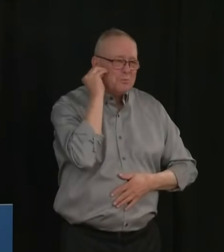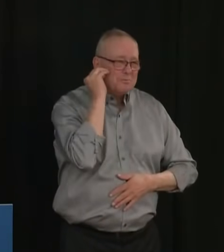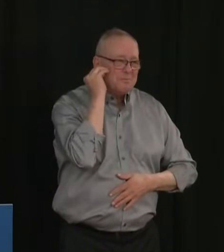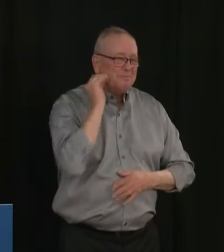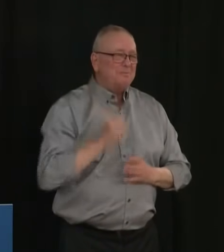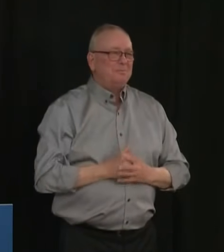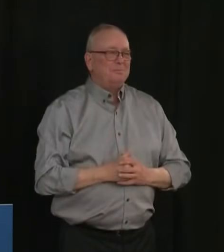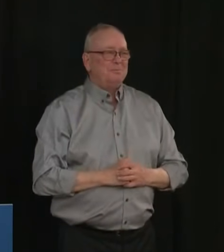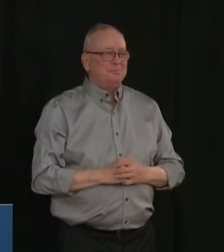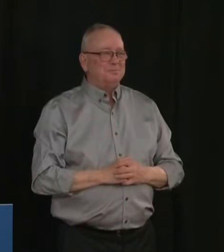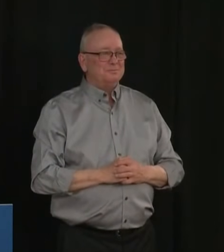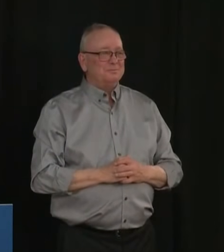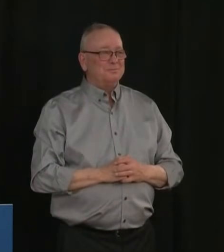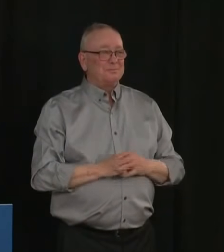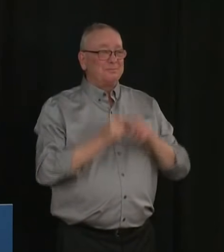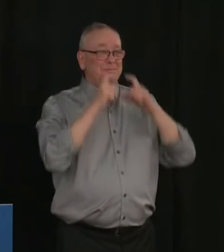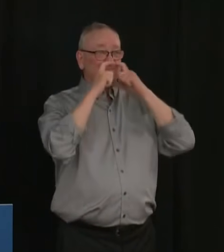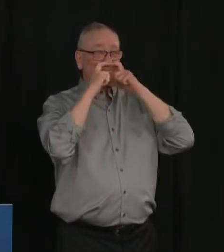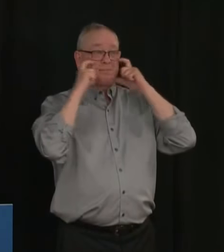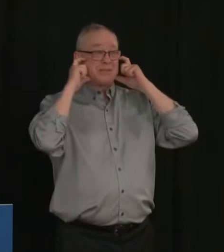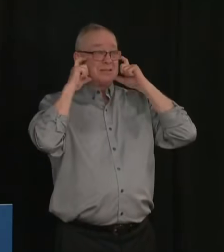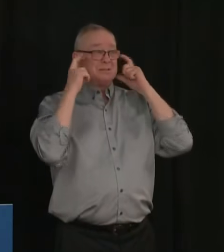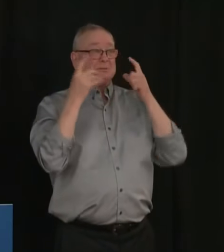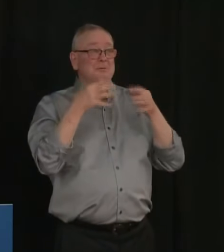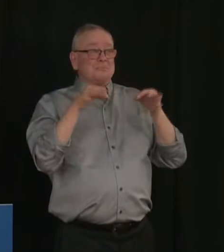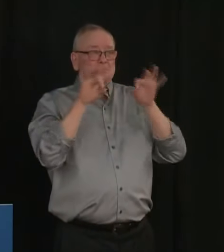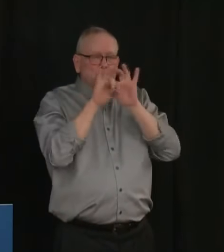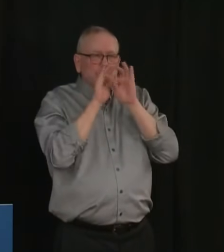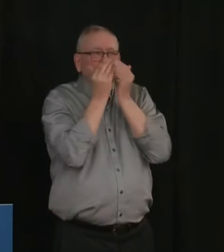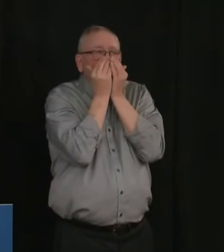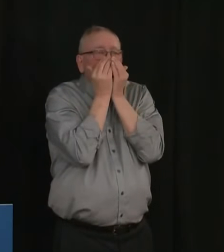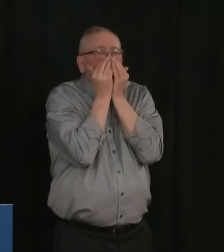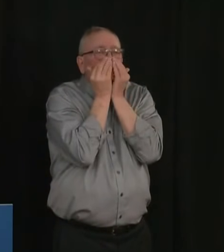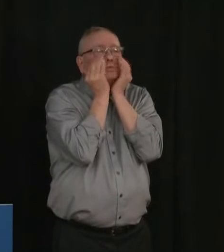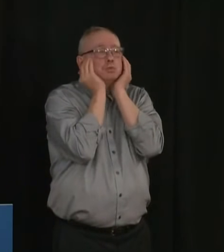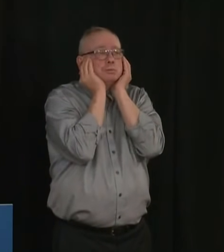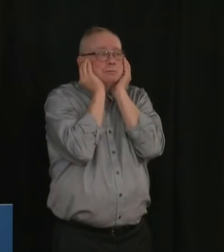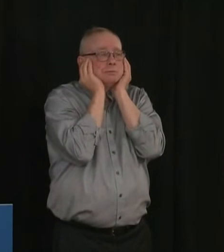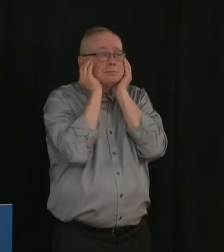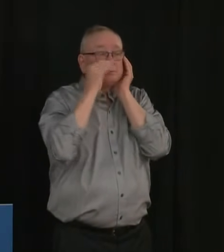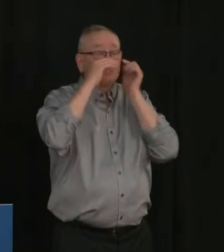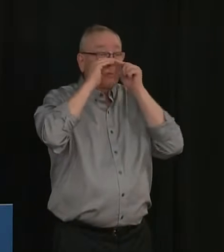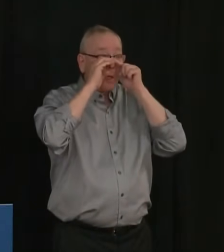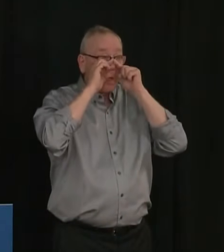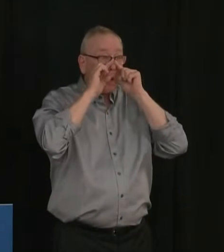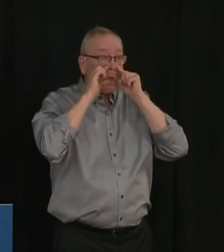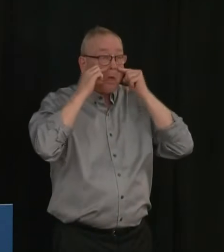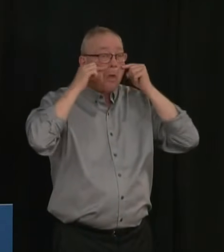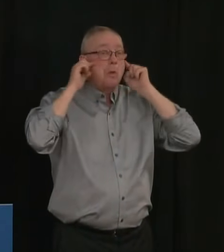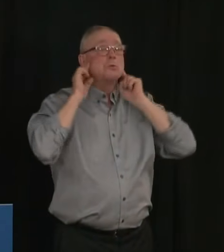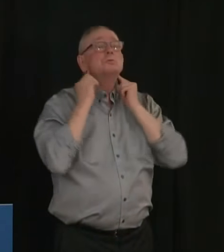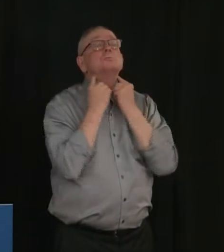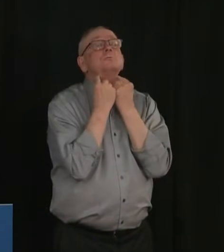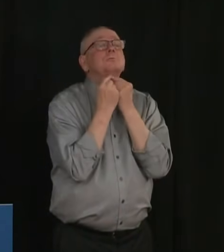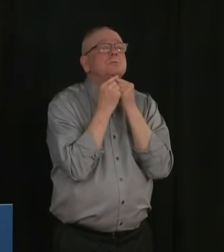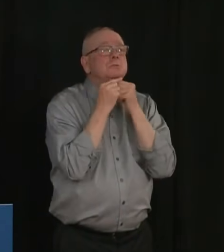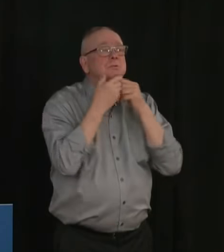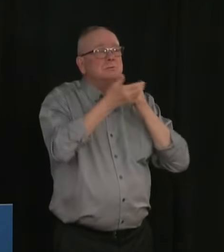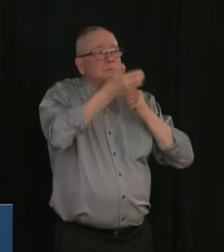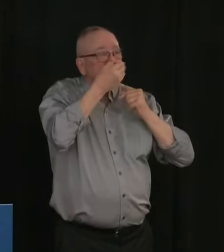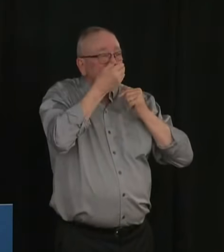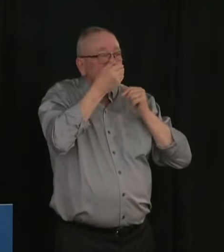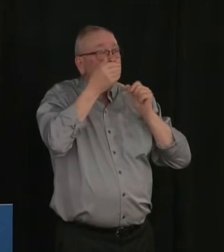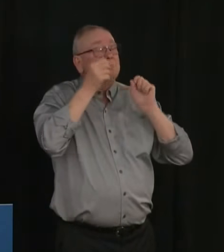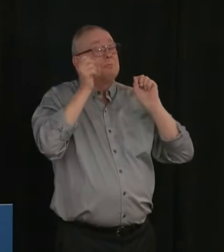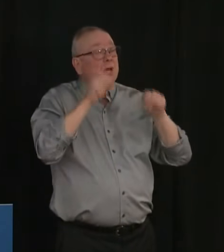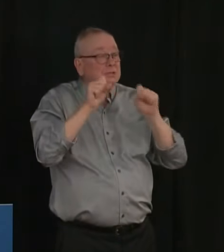a mask, make sure it fits well and snugly around your mouth and nose. Double masking is one way to ensure a snug